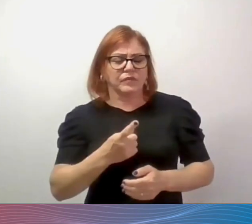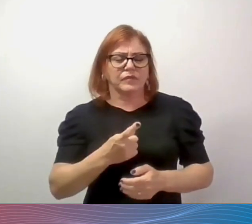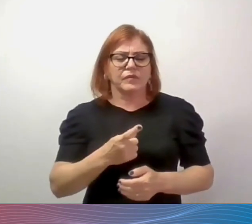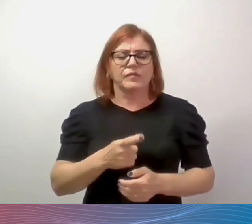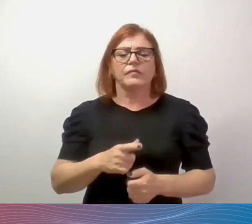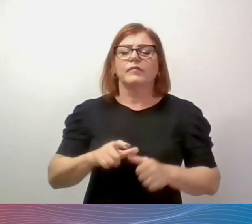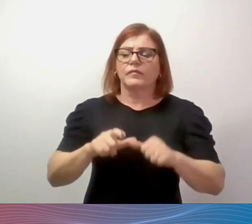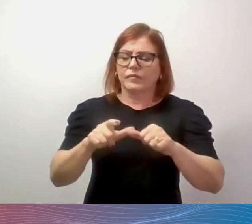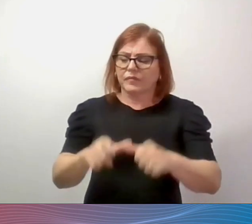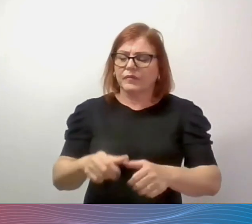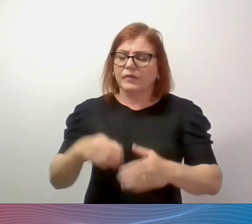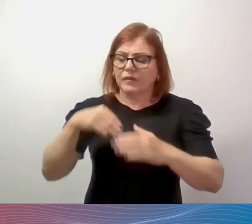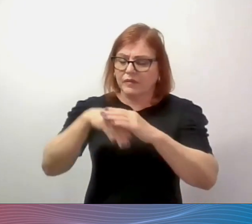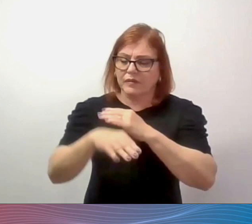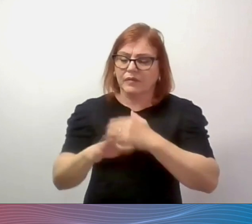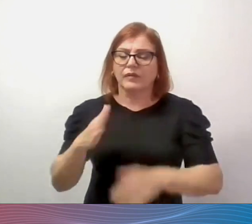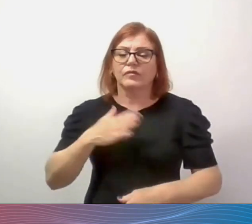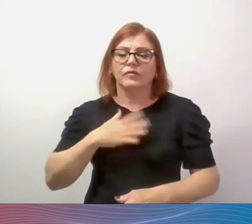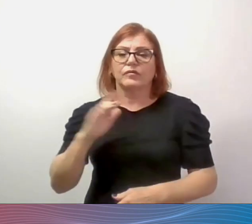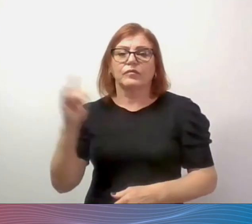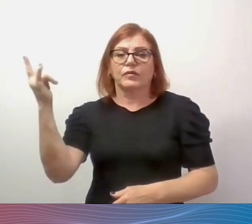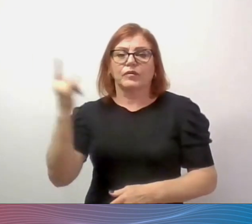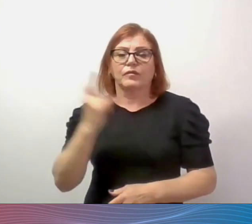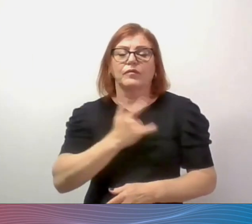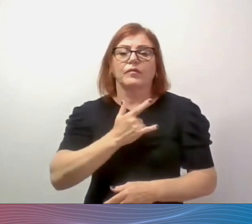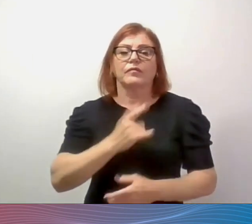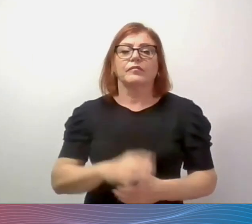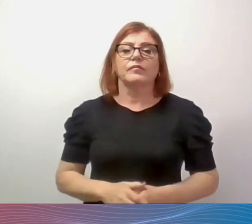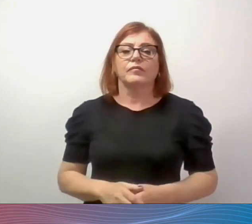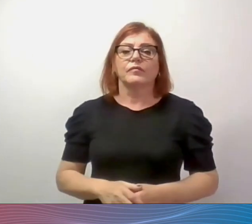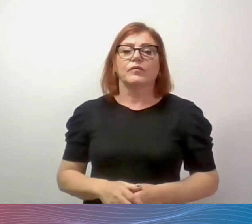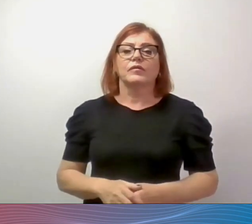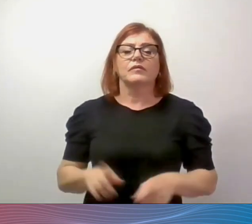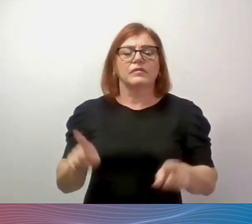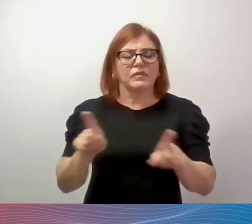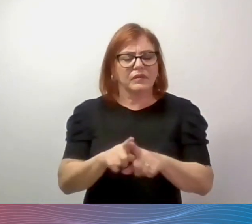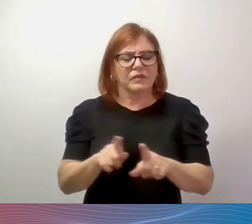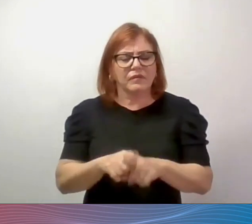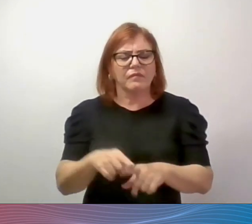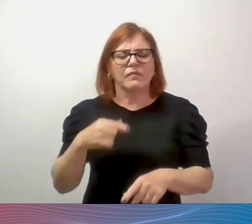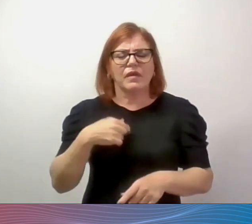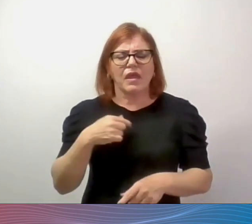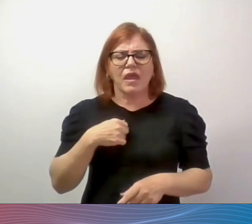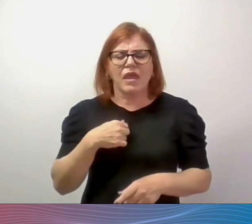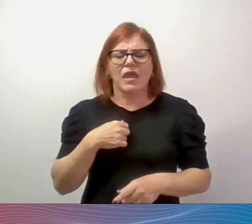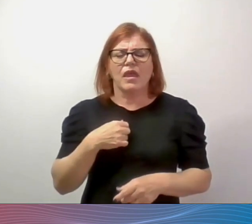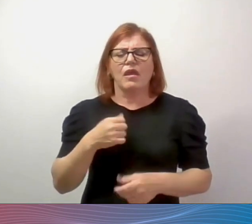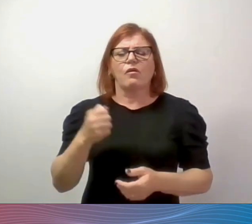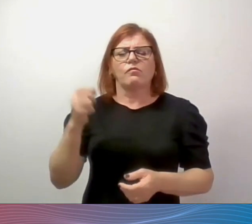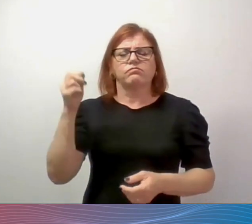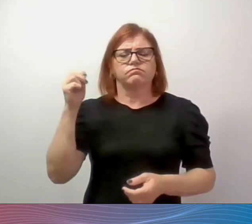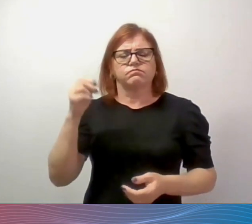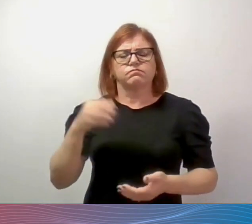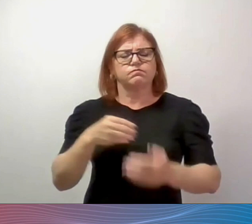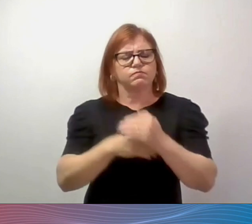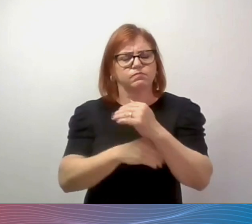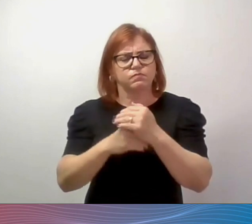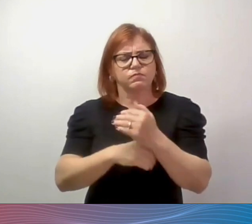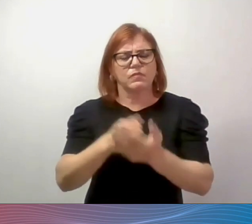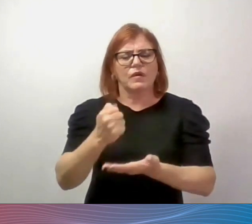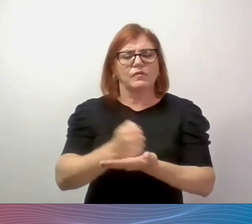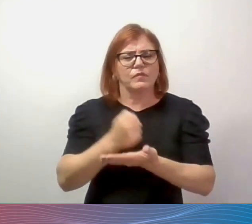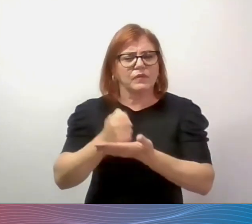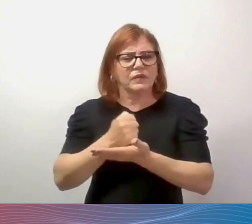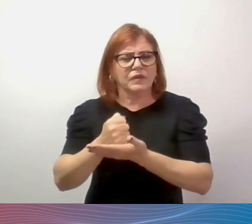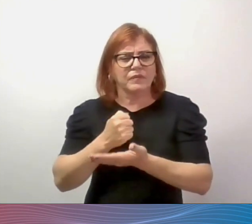abide in my love. Assim como também eu tenho guardado os mandamentos de meu Pai e no seu amor permaneço.